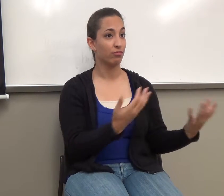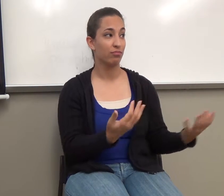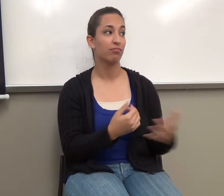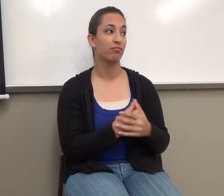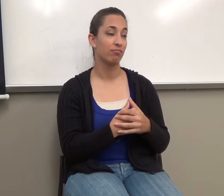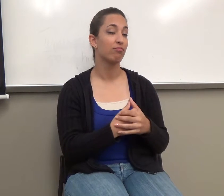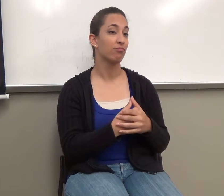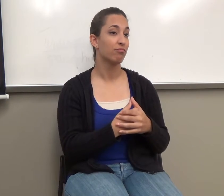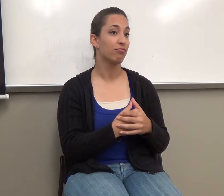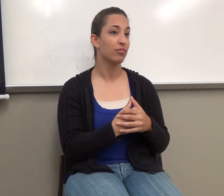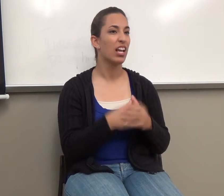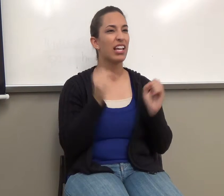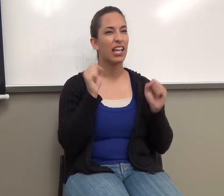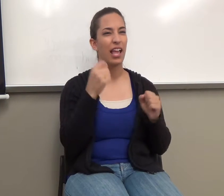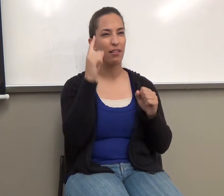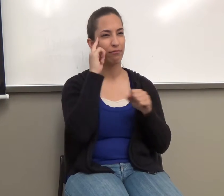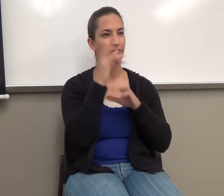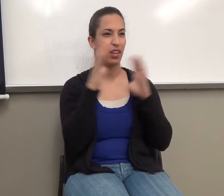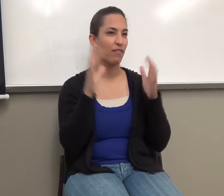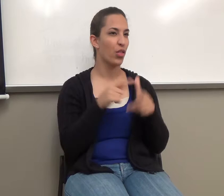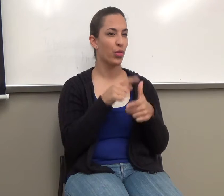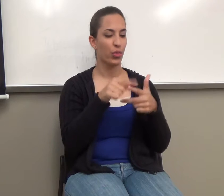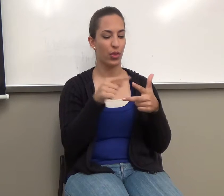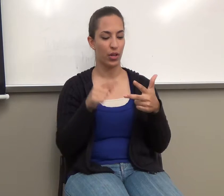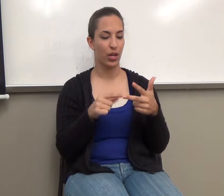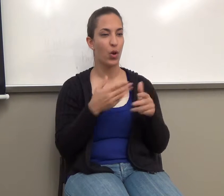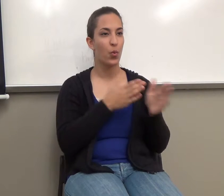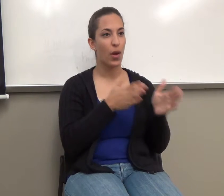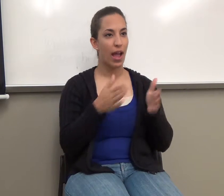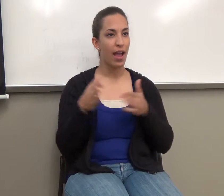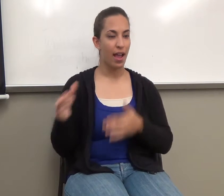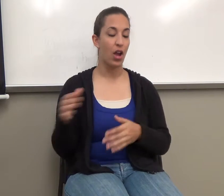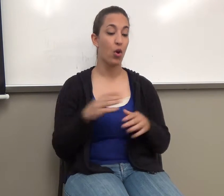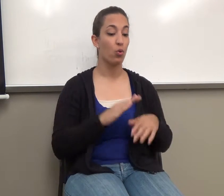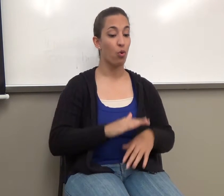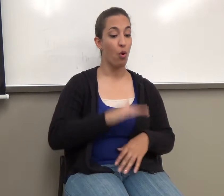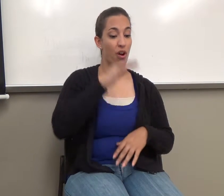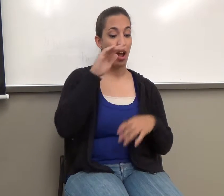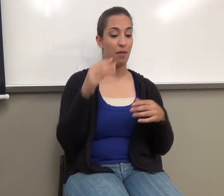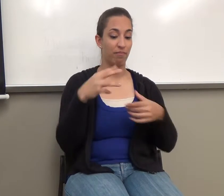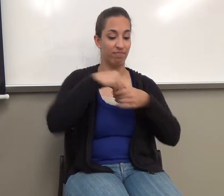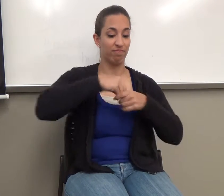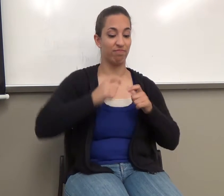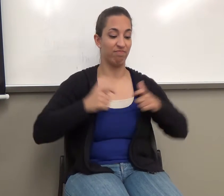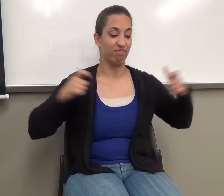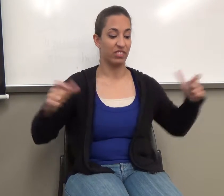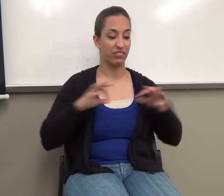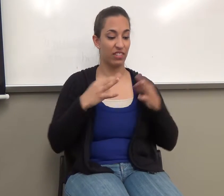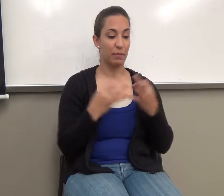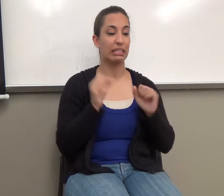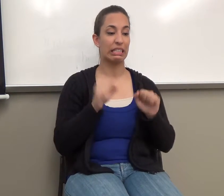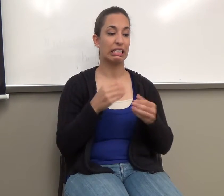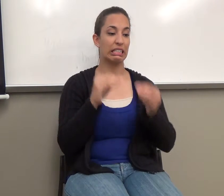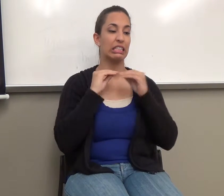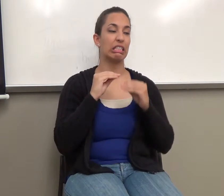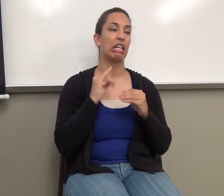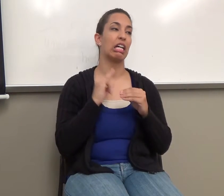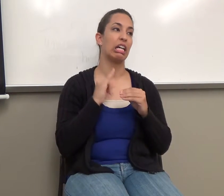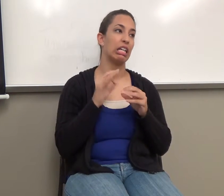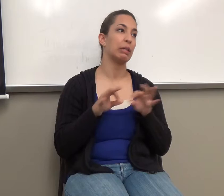Can people think of 3 ways that growing up in a large family can teach the value of compromise? What is compromise?